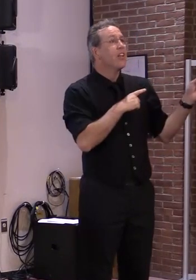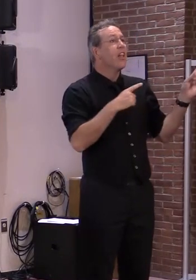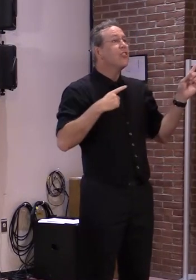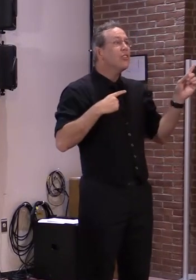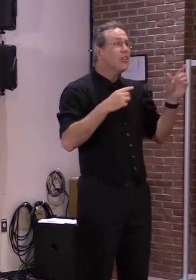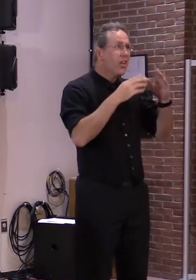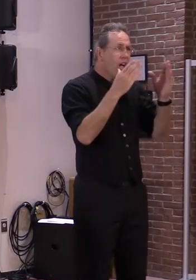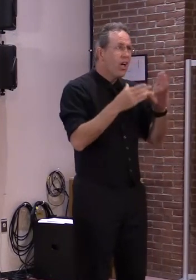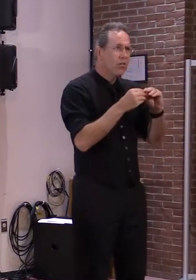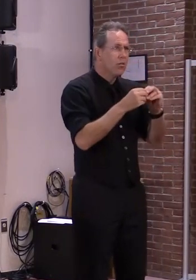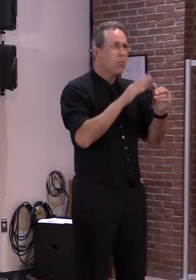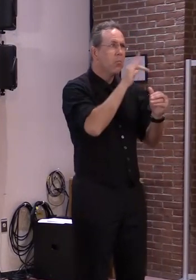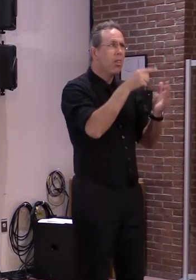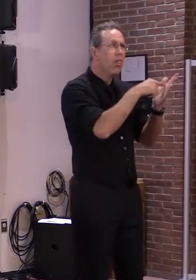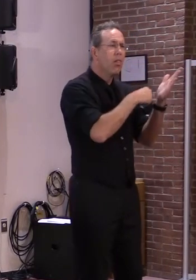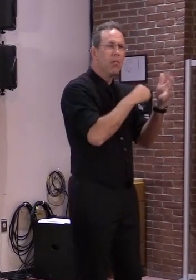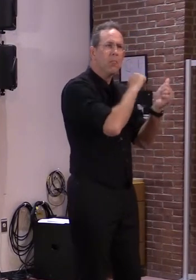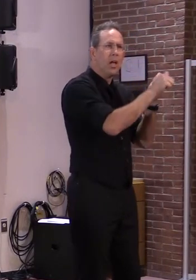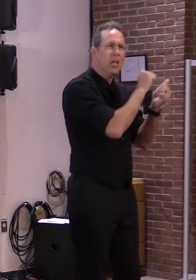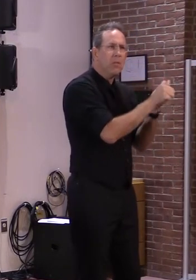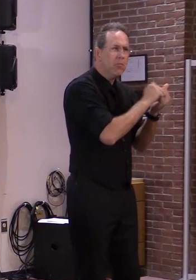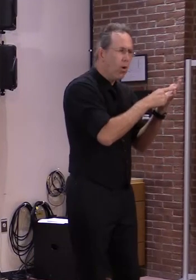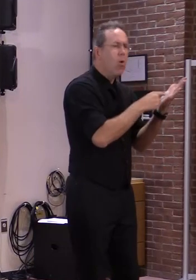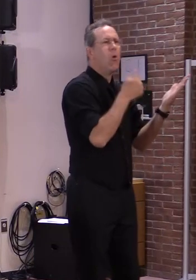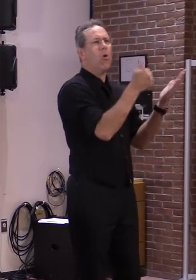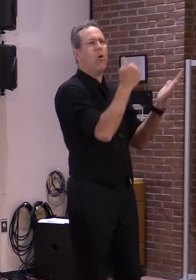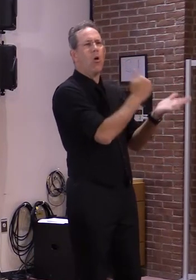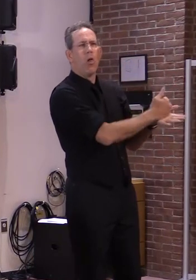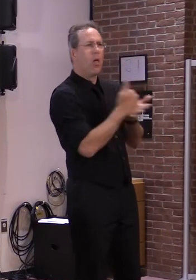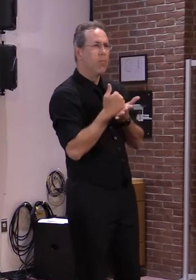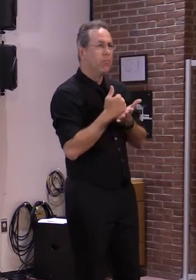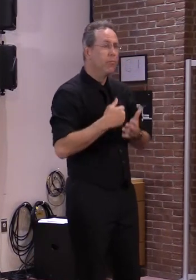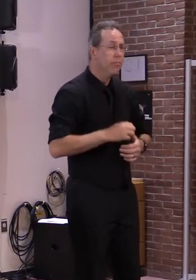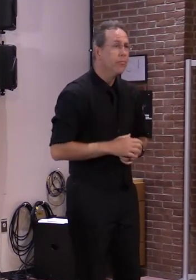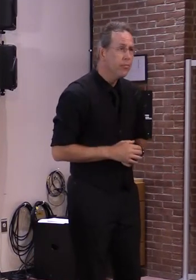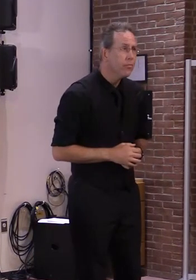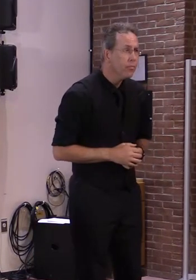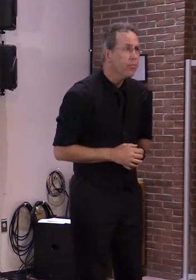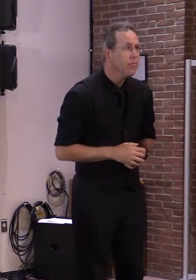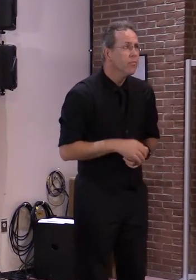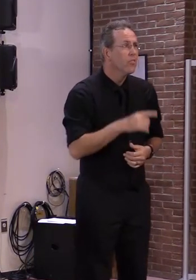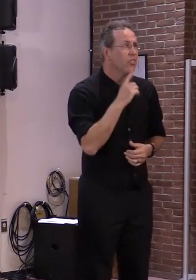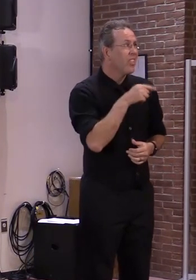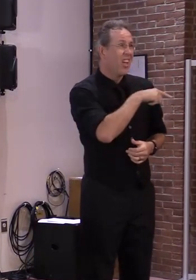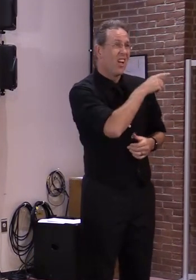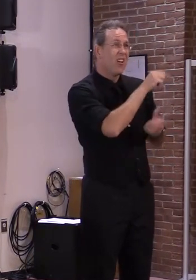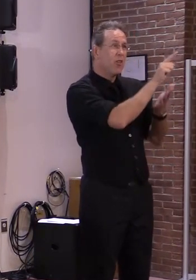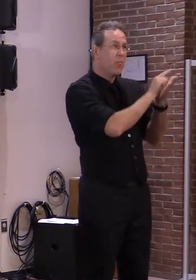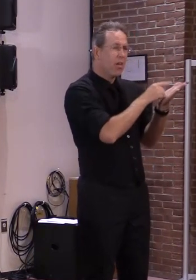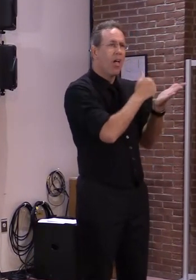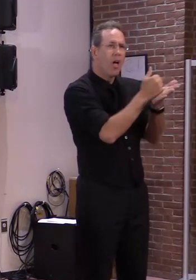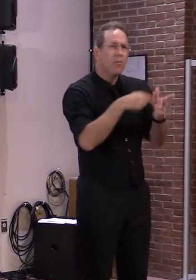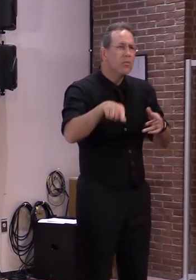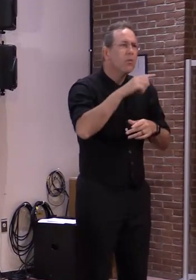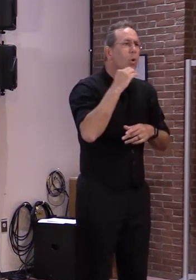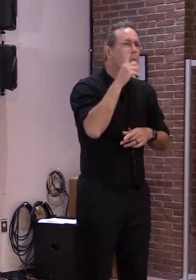permanent housing for individuals that are experiencing homeless. I mean, we have $120 million in terms of housing